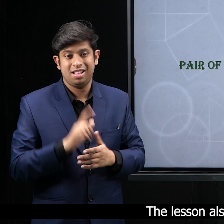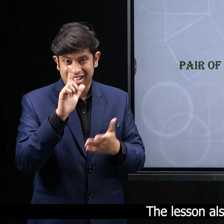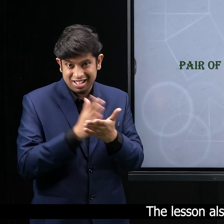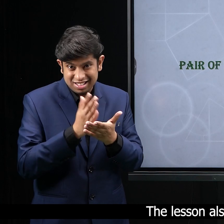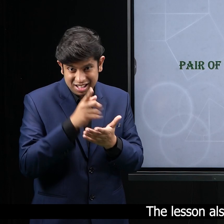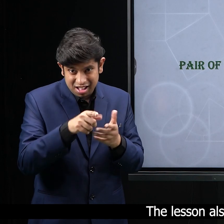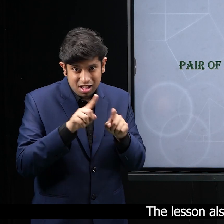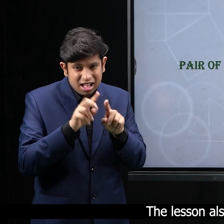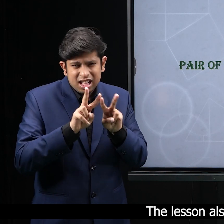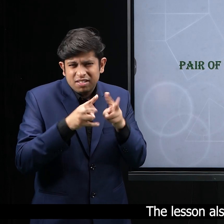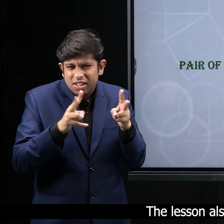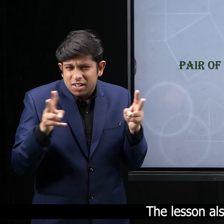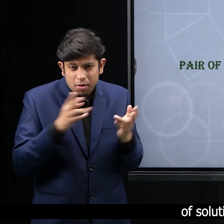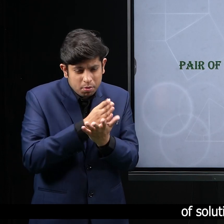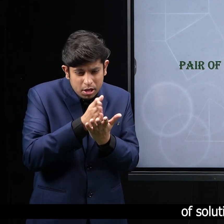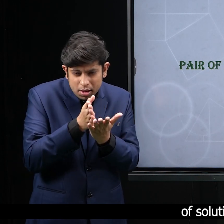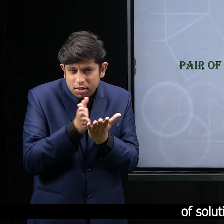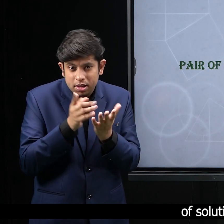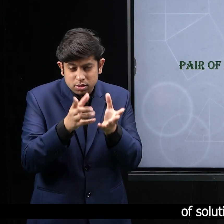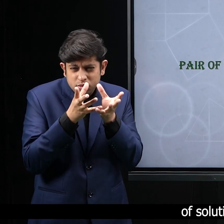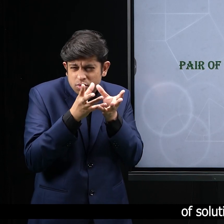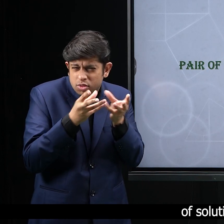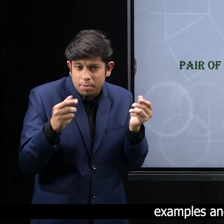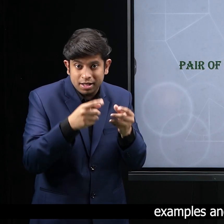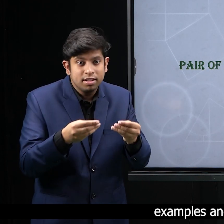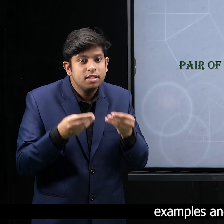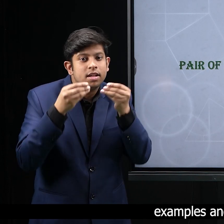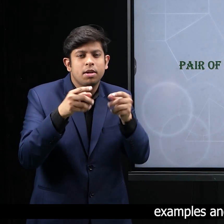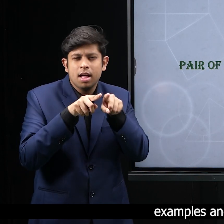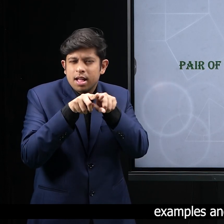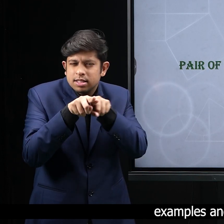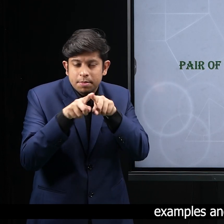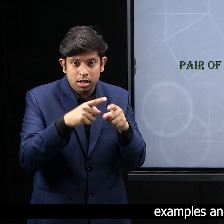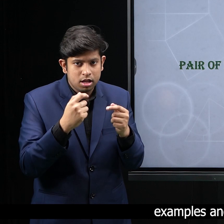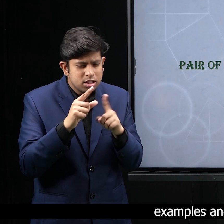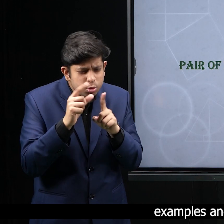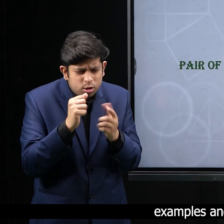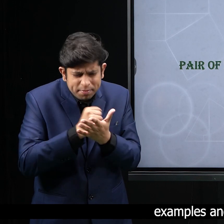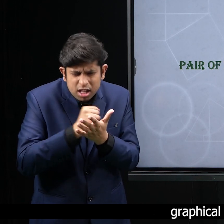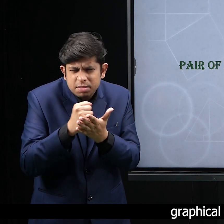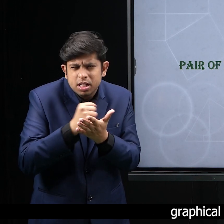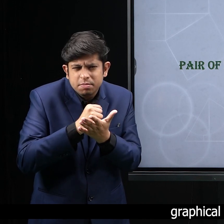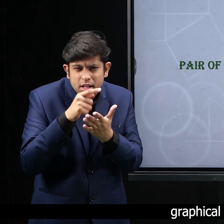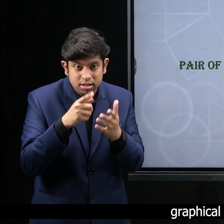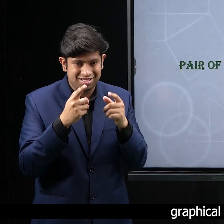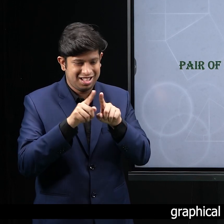The lesson also covers different types of solutions and provides examples and exercises to practice graphical solving